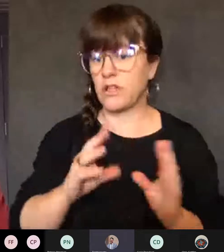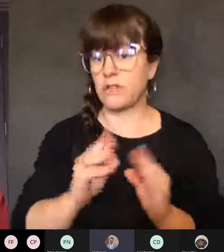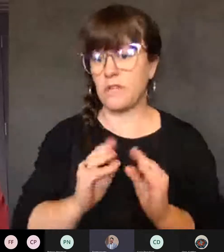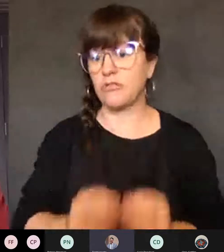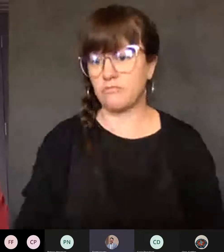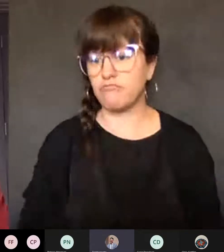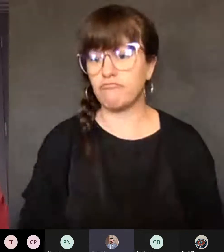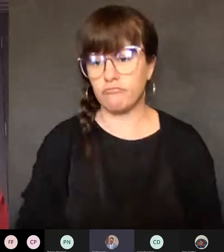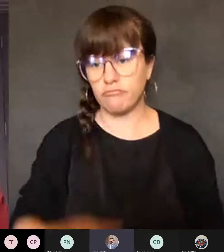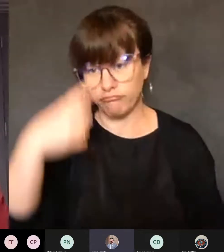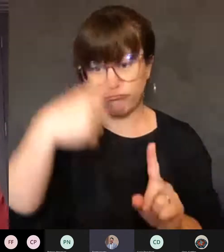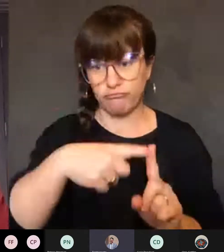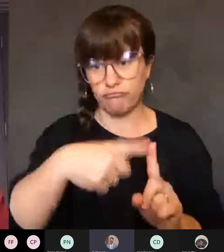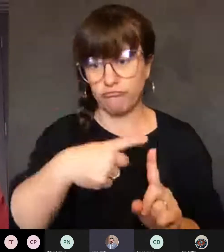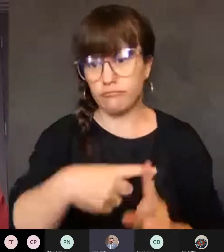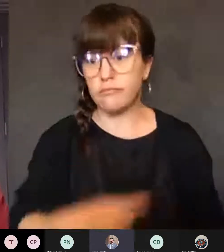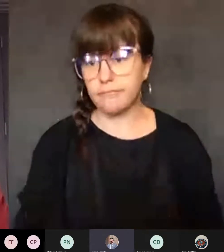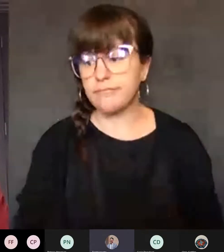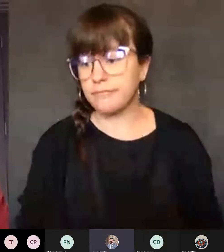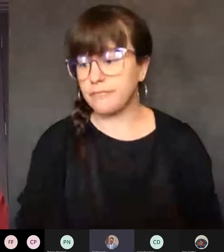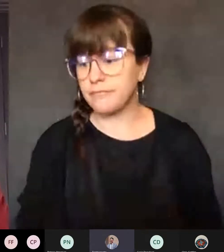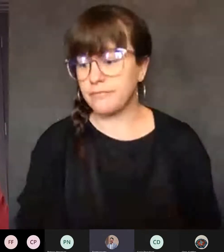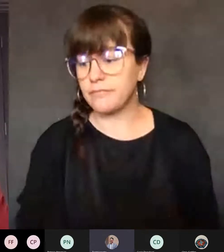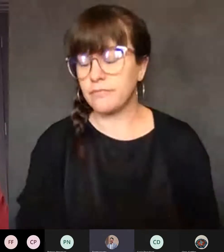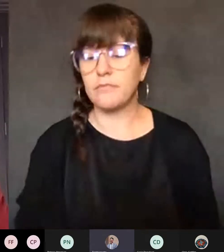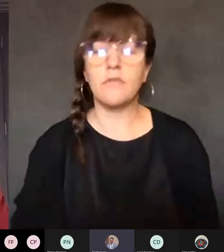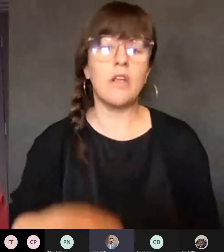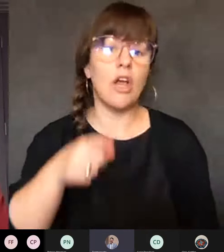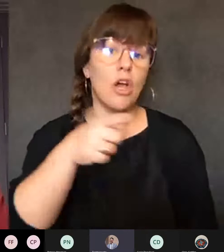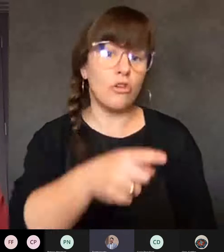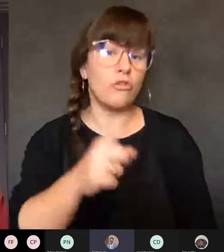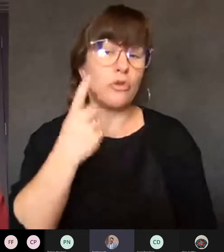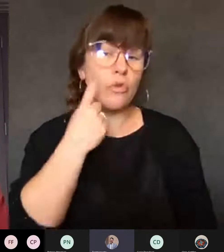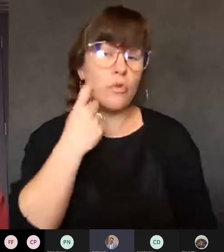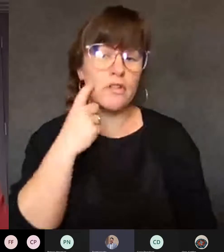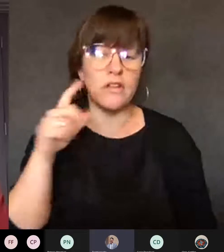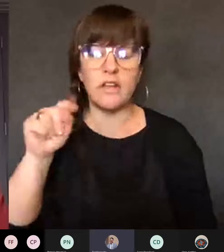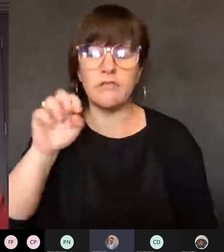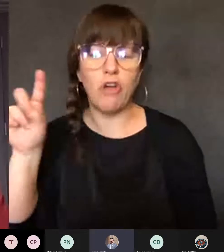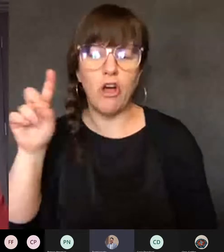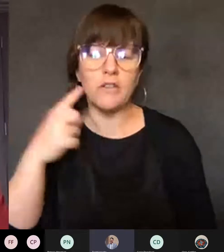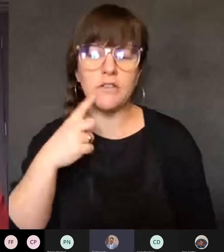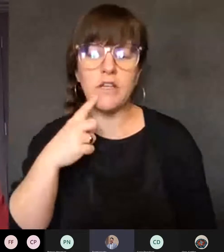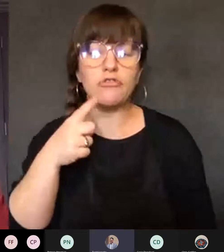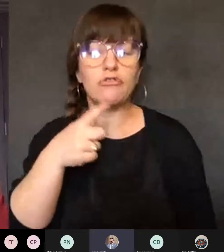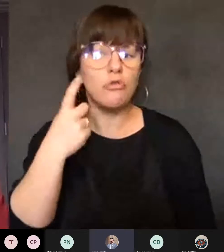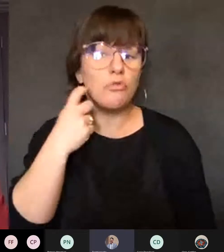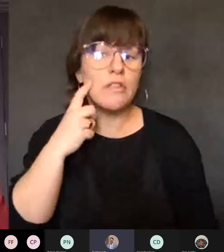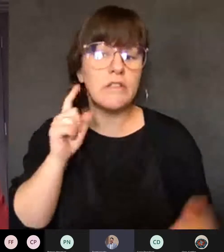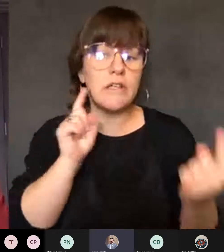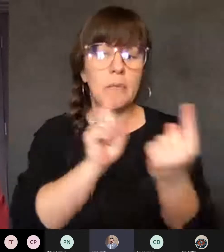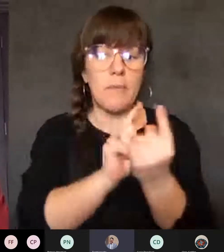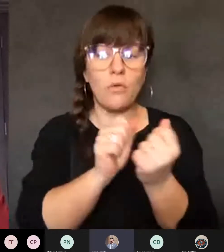And you just met with our Santa Fe delegation of legislators. Was there